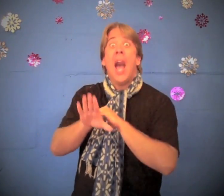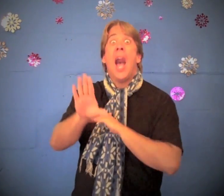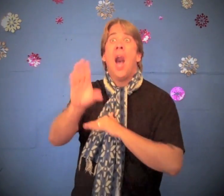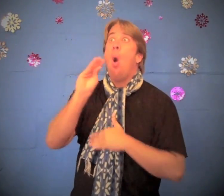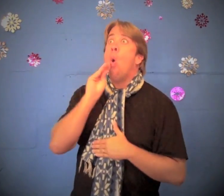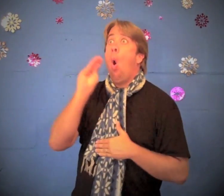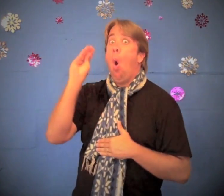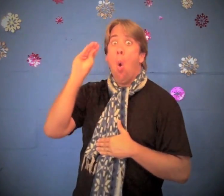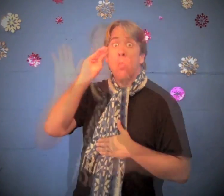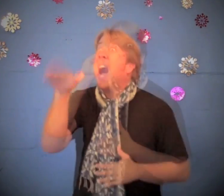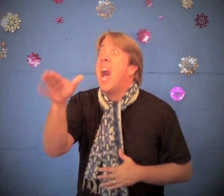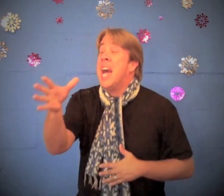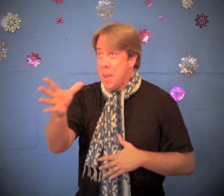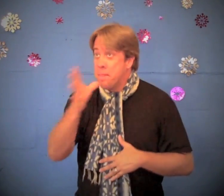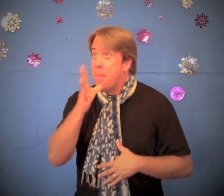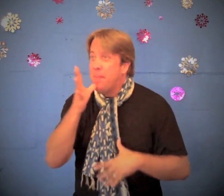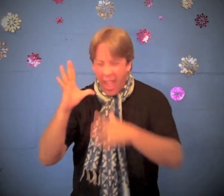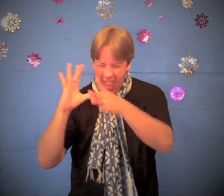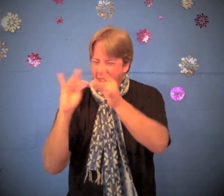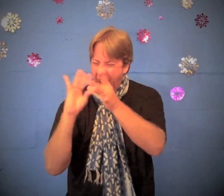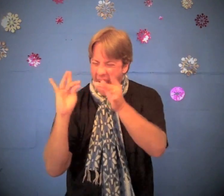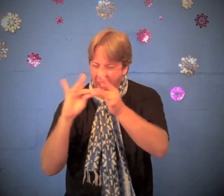Then he went into his warm house.